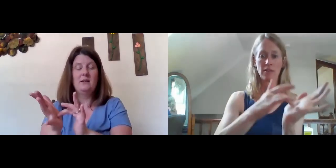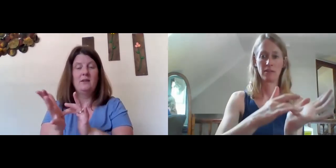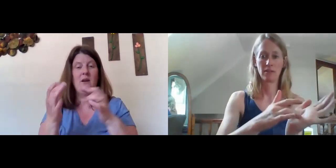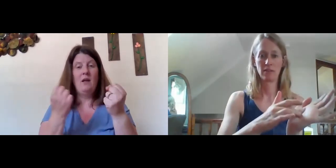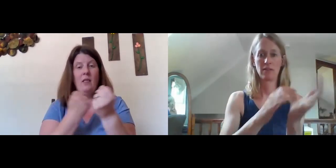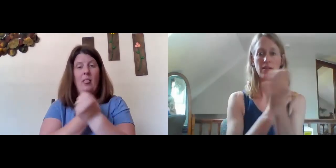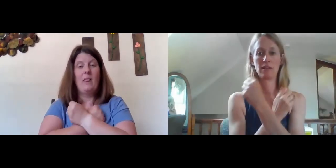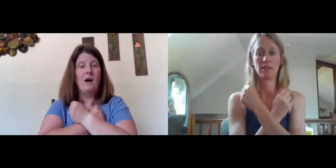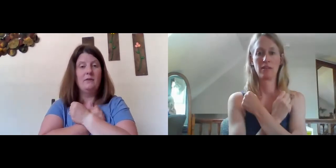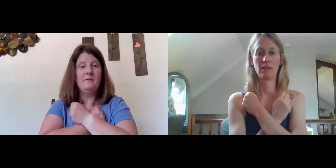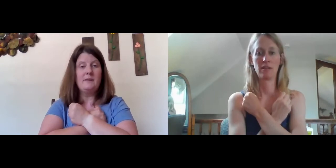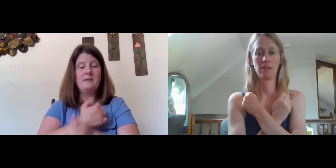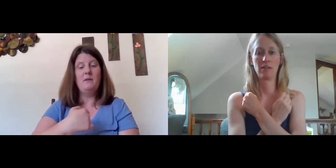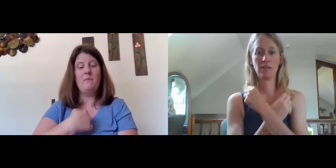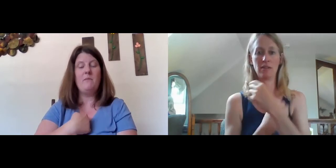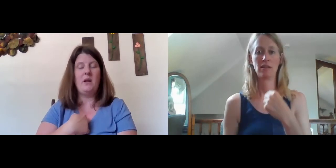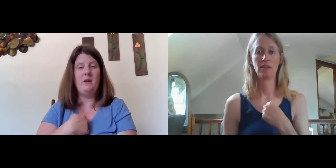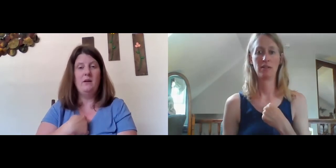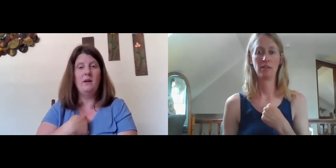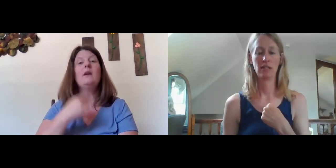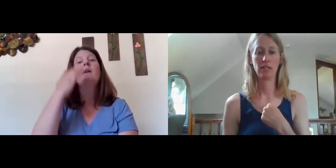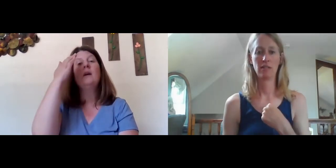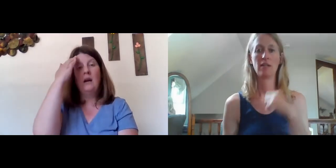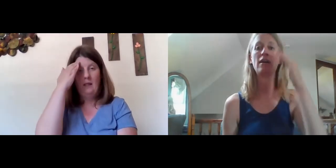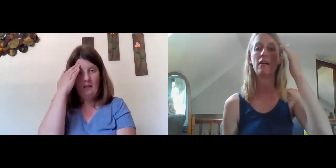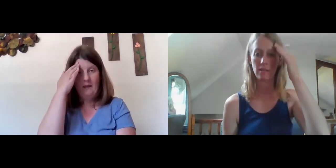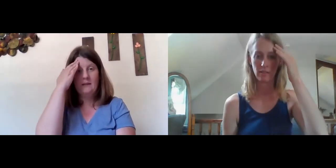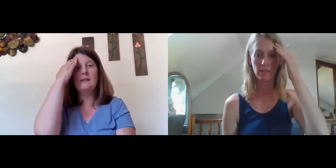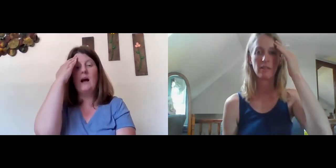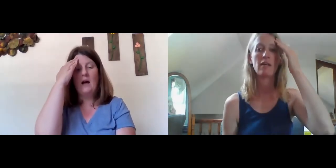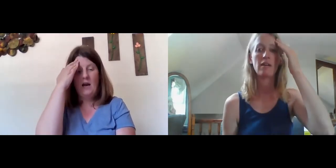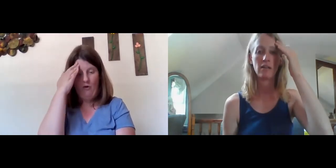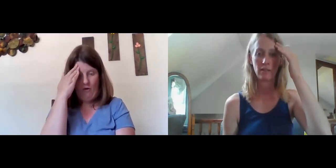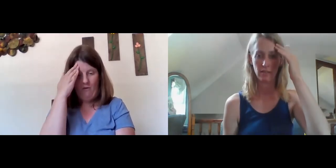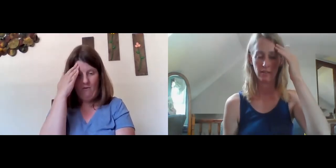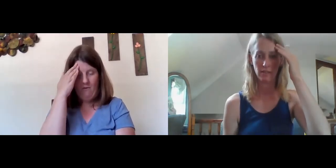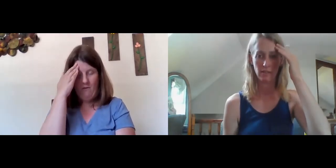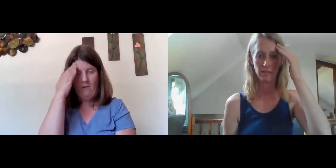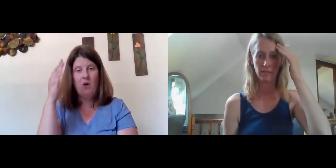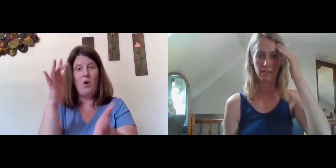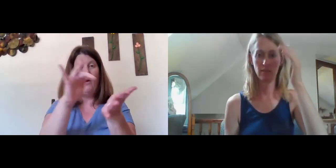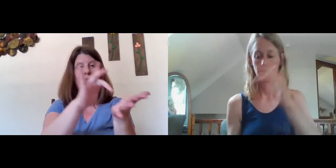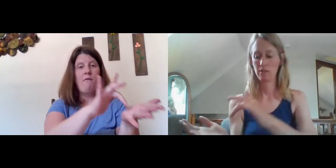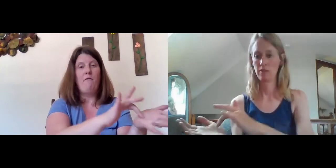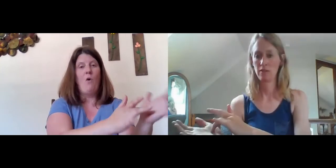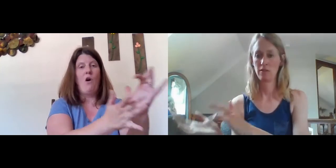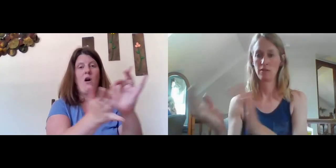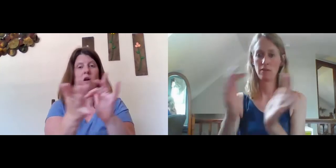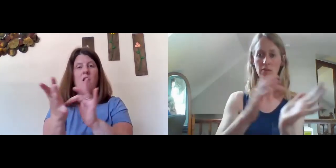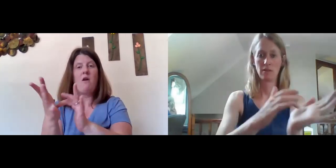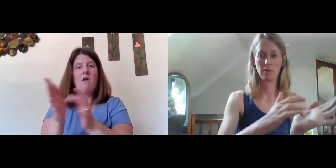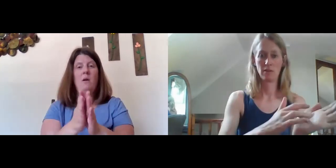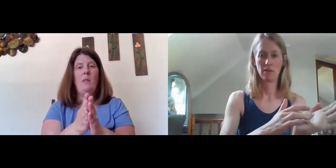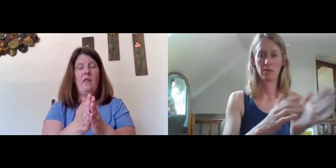Jesus loves me. This I know.